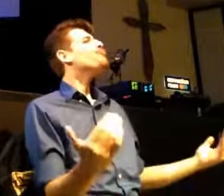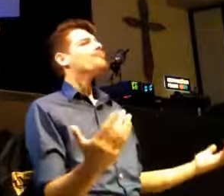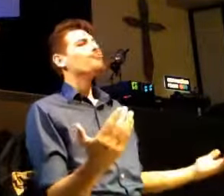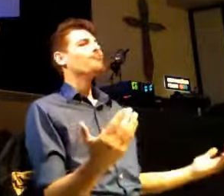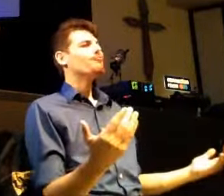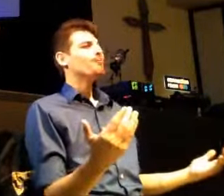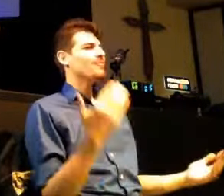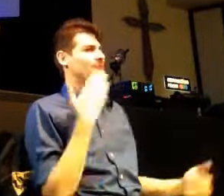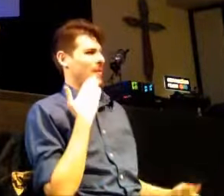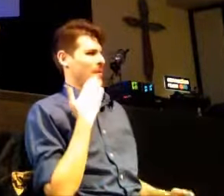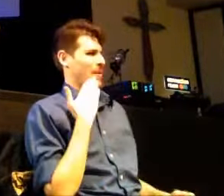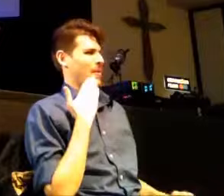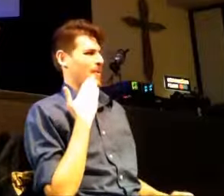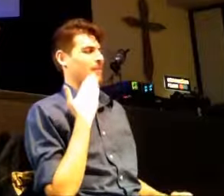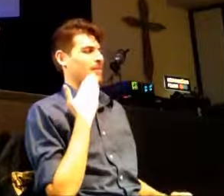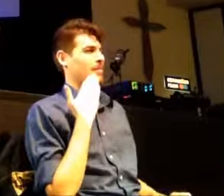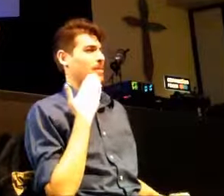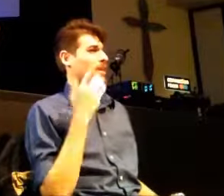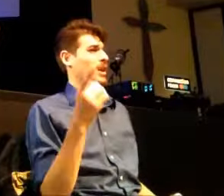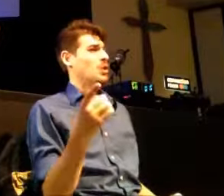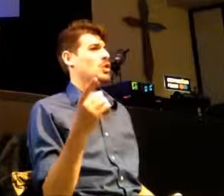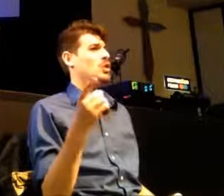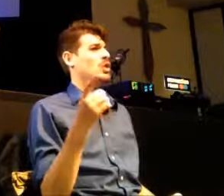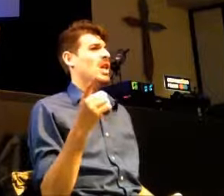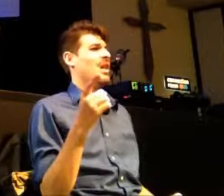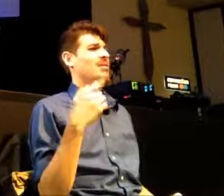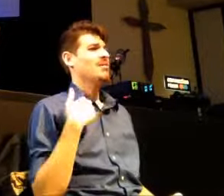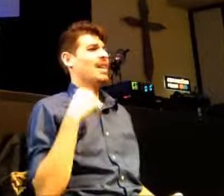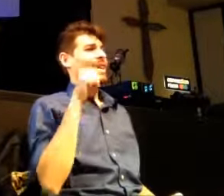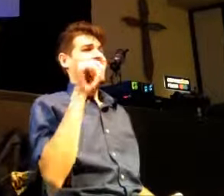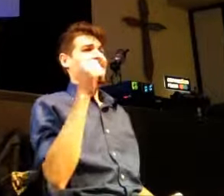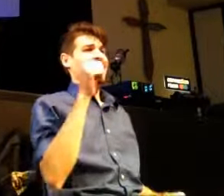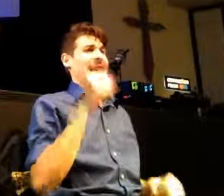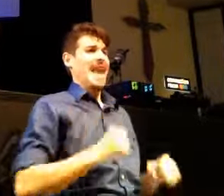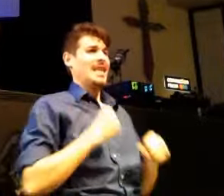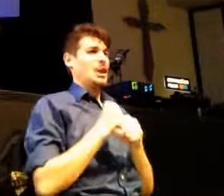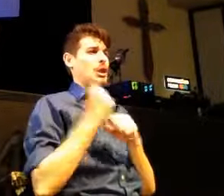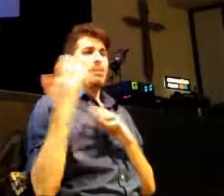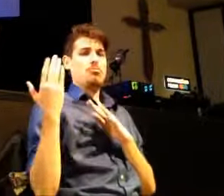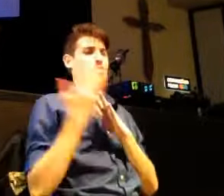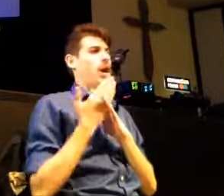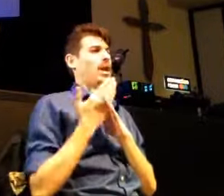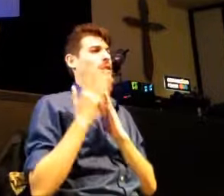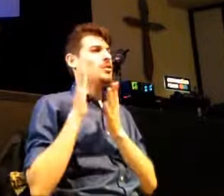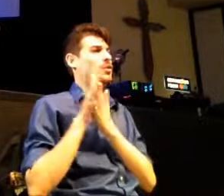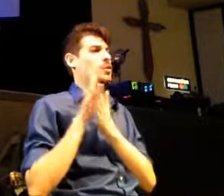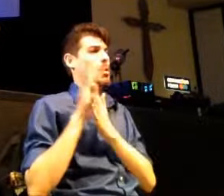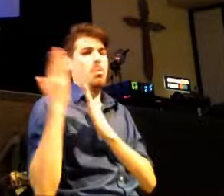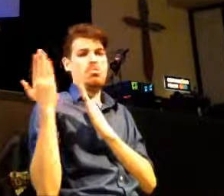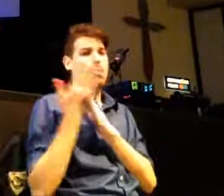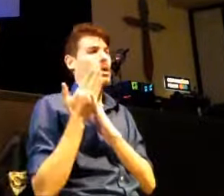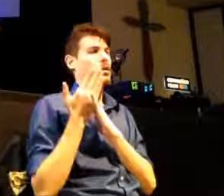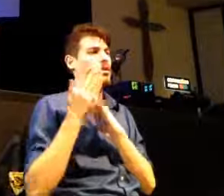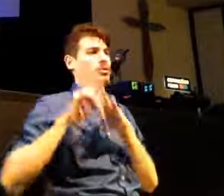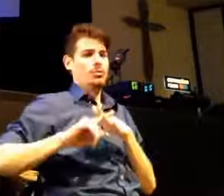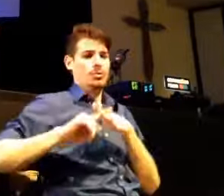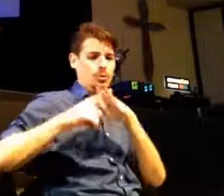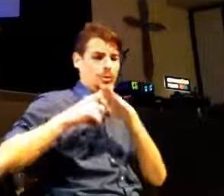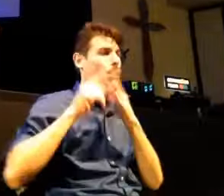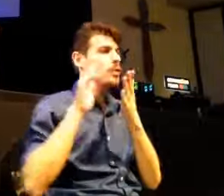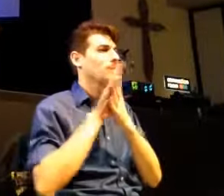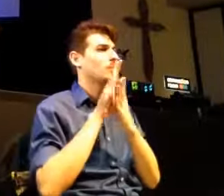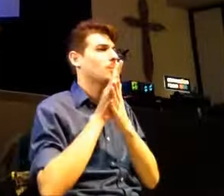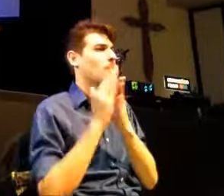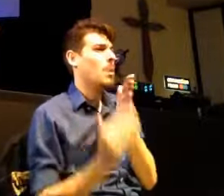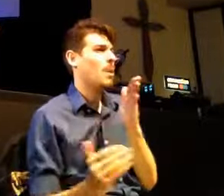in well over a decade, and the education for this process is not a easy thing. Okay,